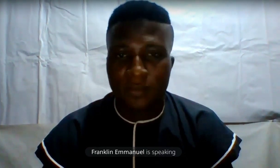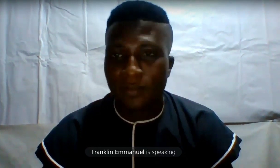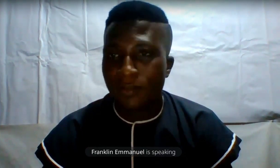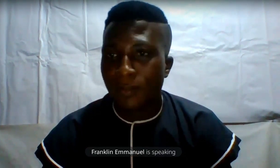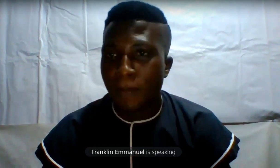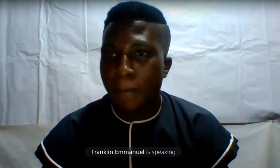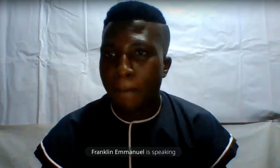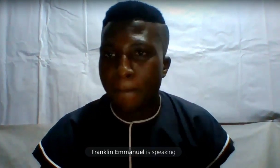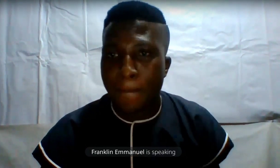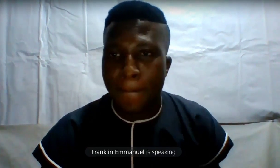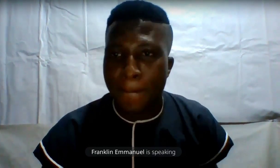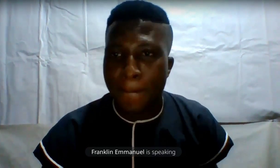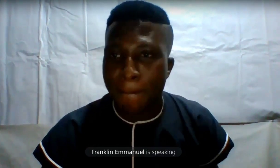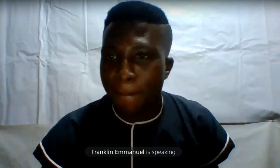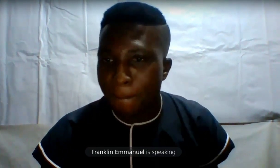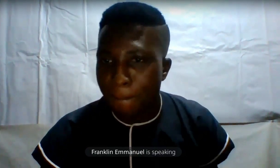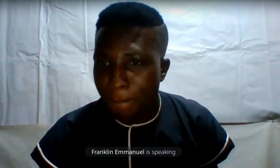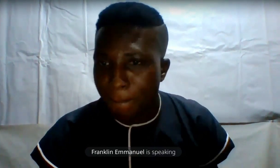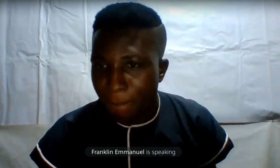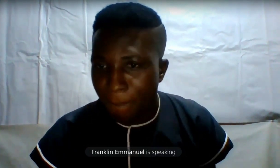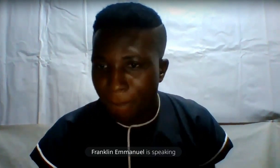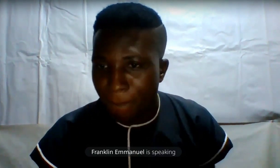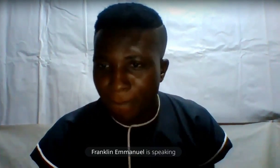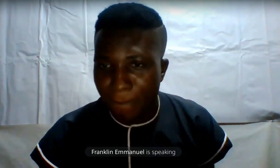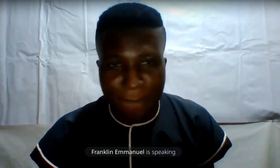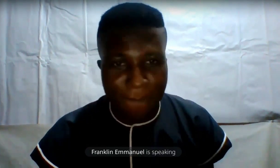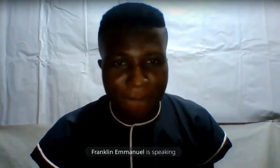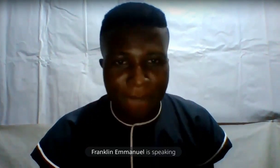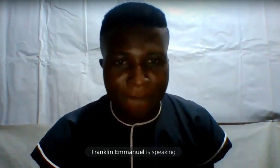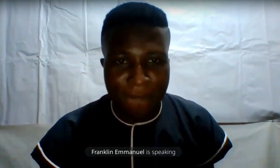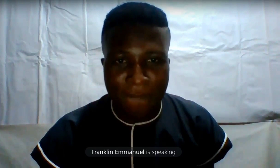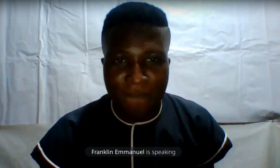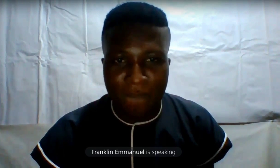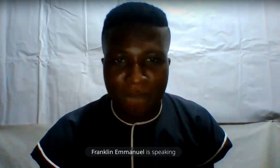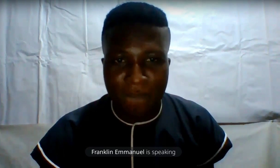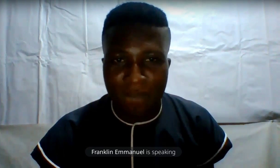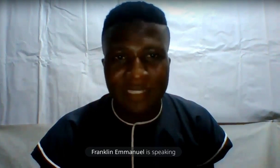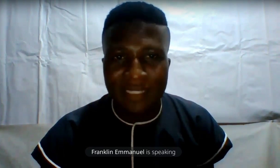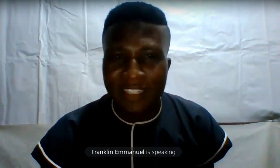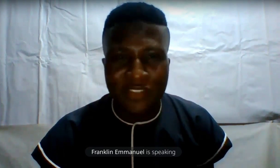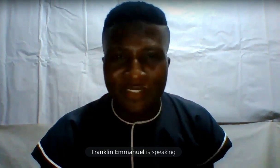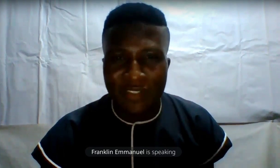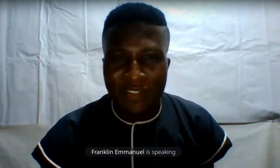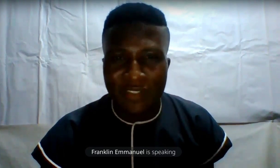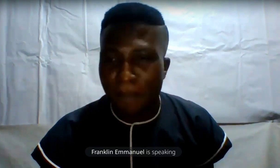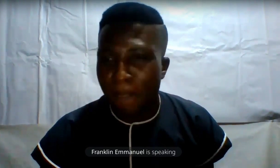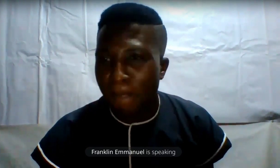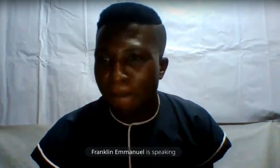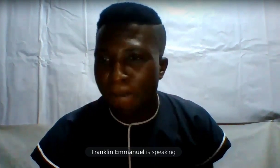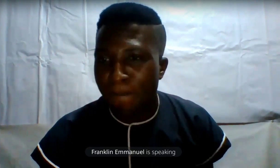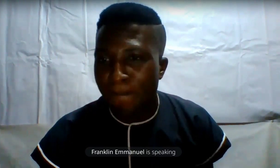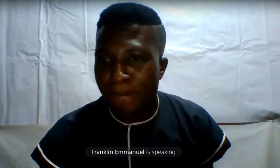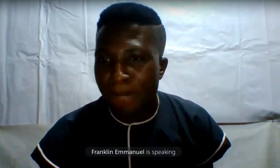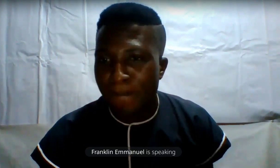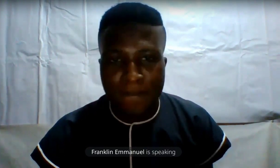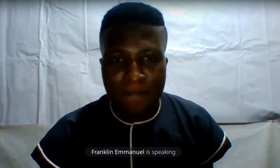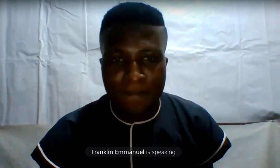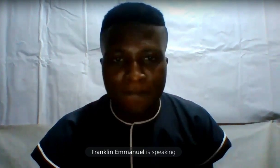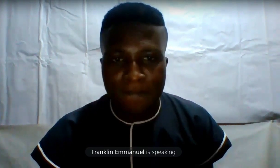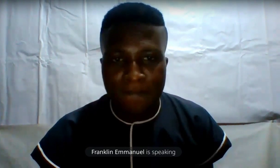to everyone who came to the class today. I apologize for those who weren't called. I apologize for those who had network issues. It happens